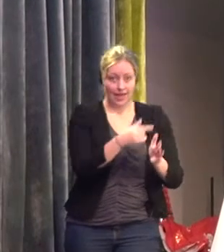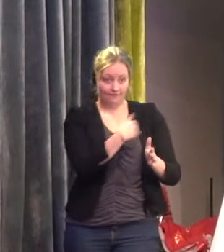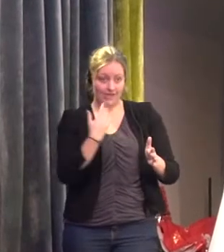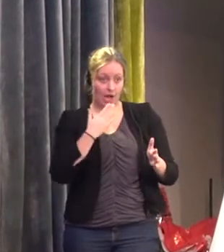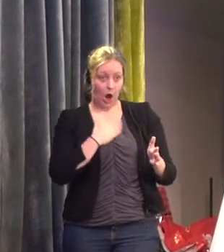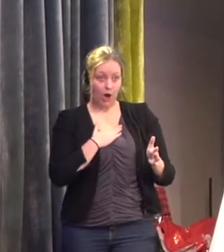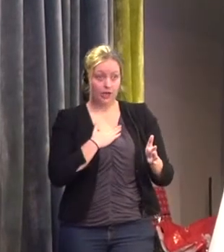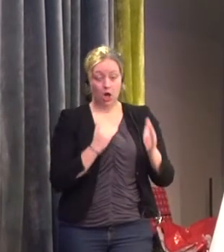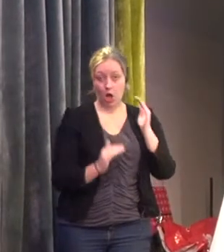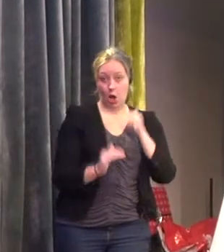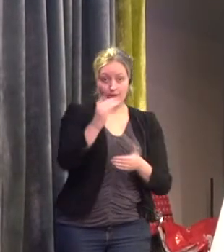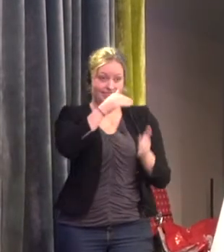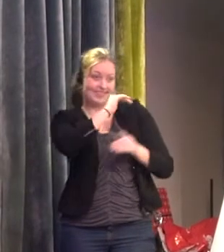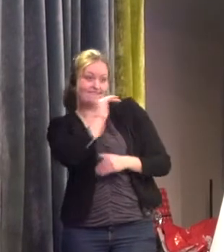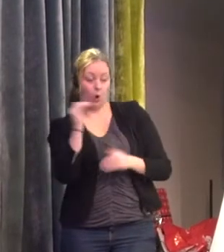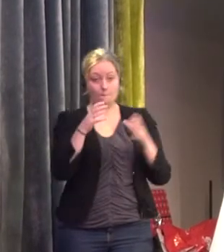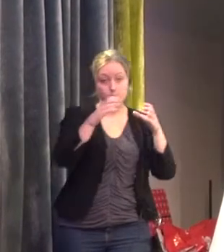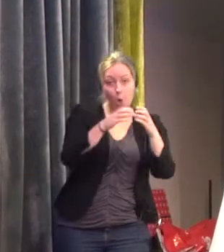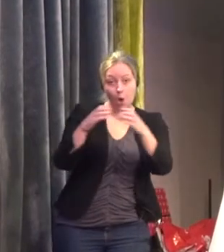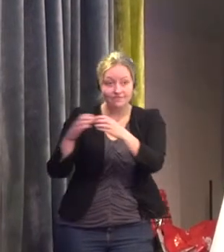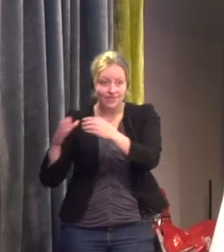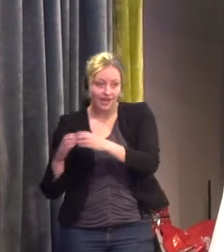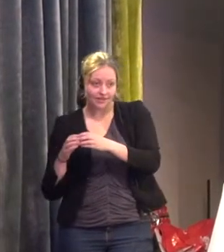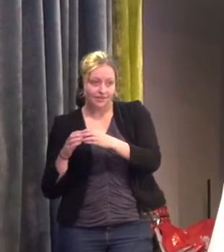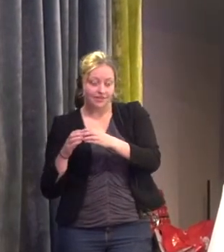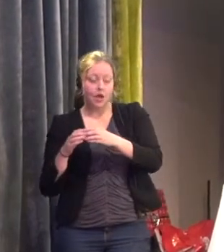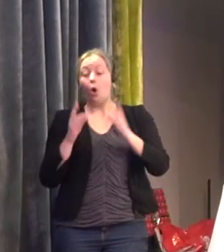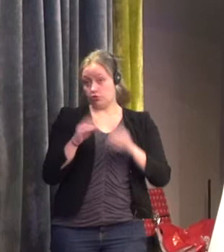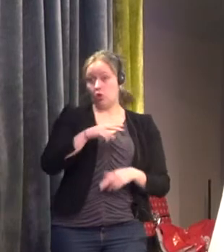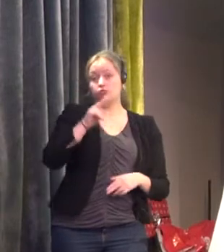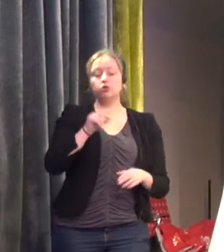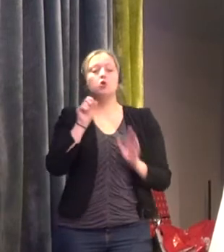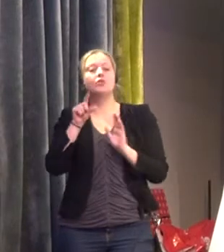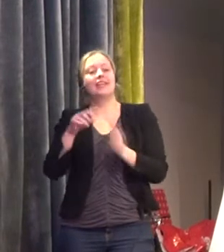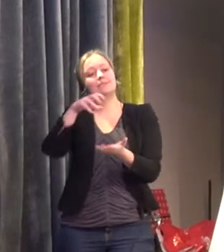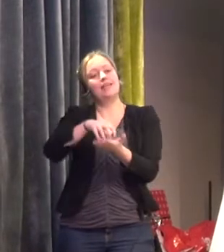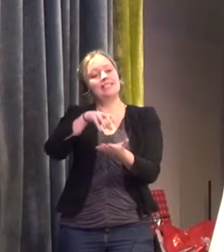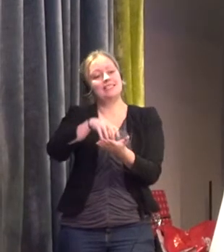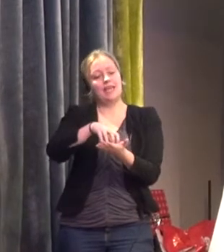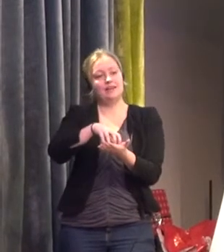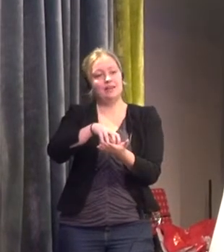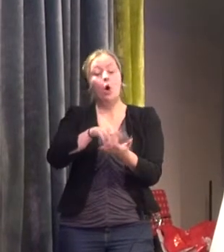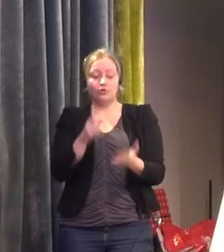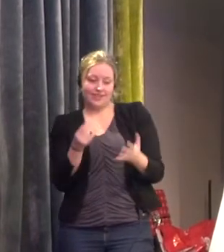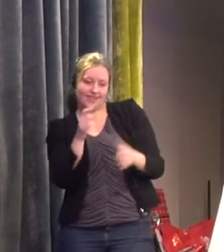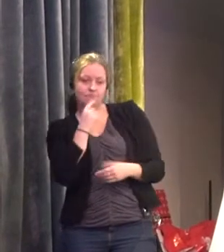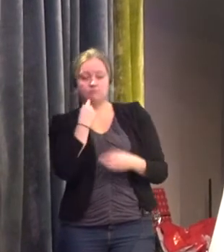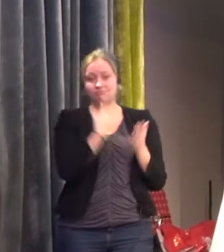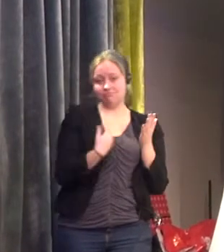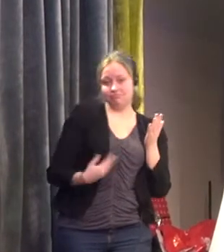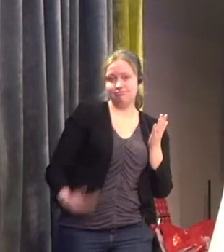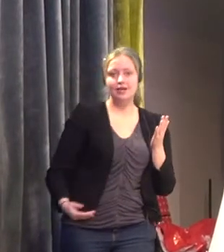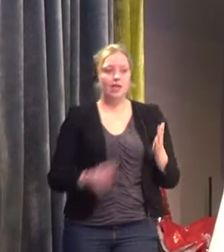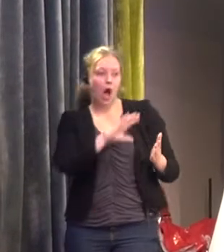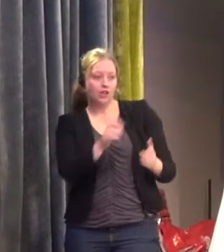of Foreign Affairs spoke as well, in which countries are committing to including people with disabilities in the agenda.